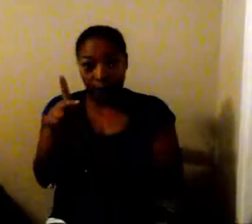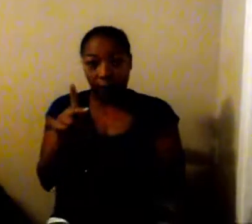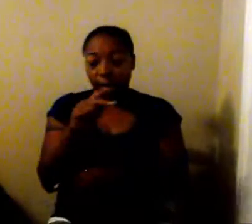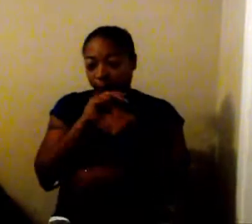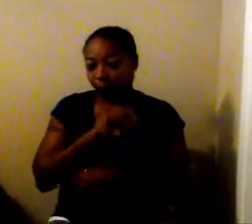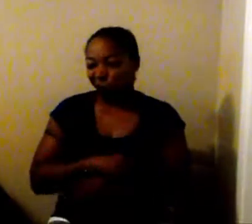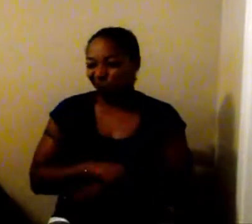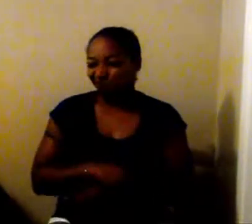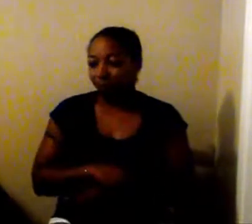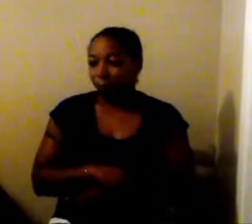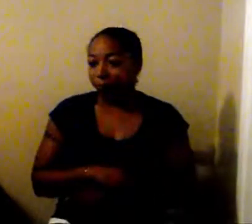okay?